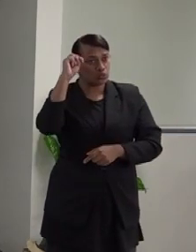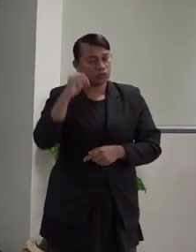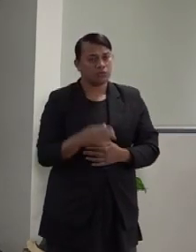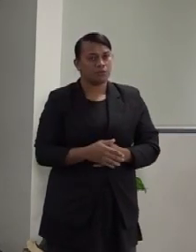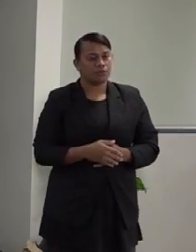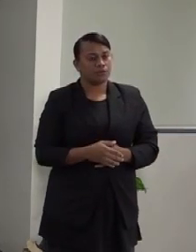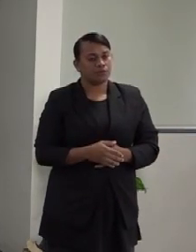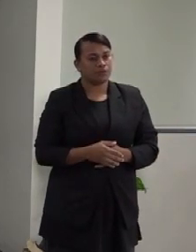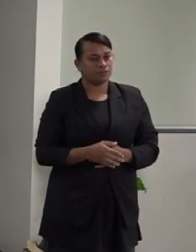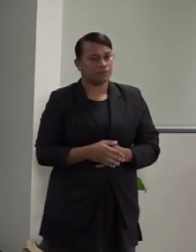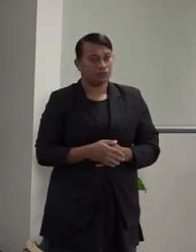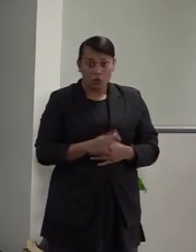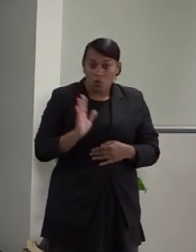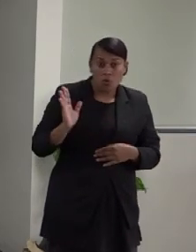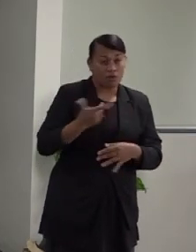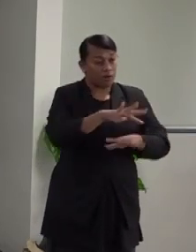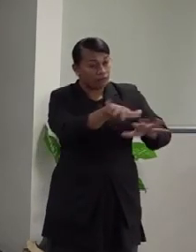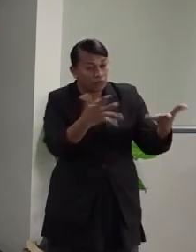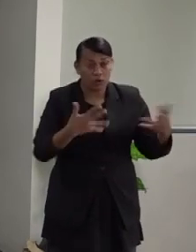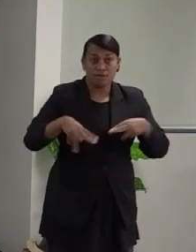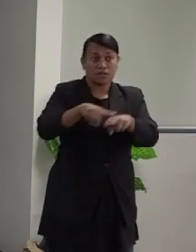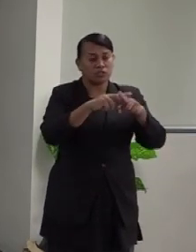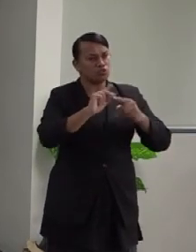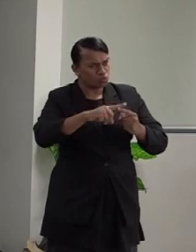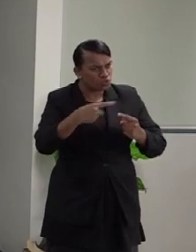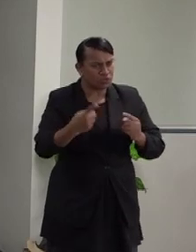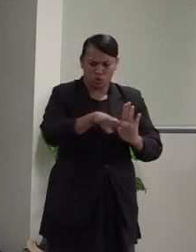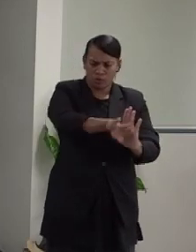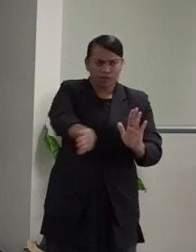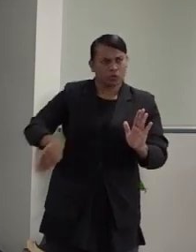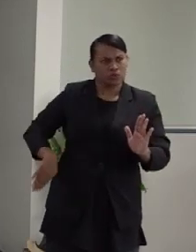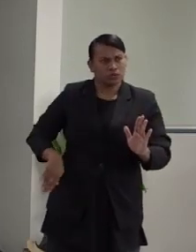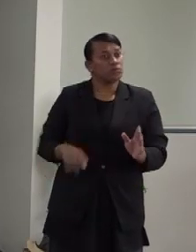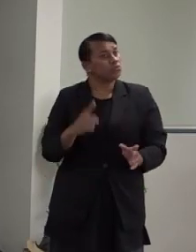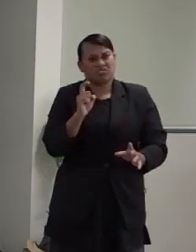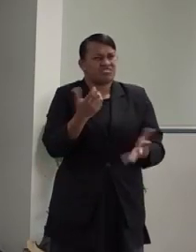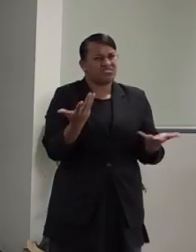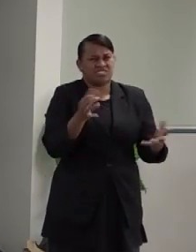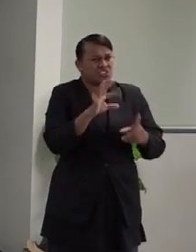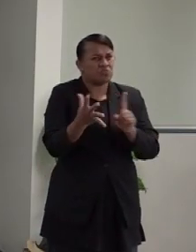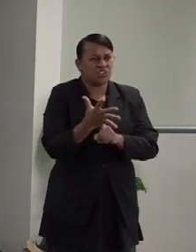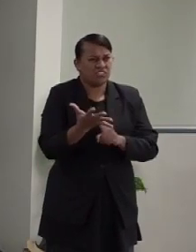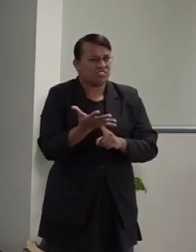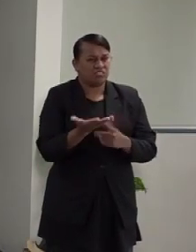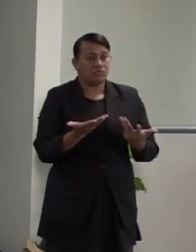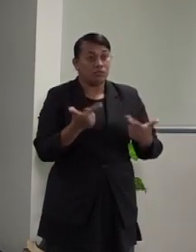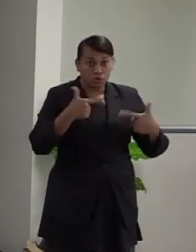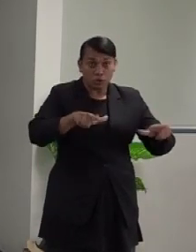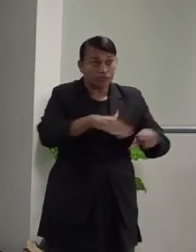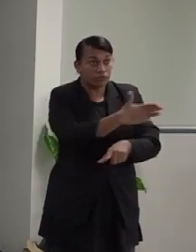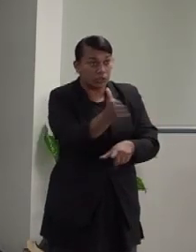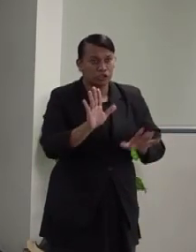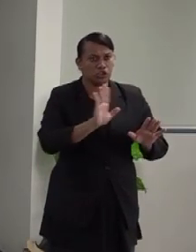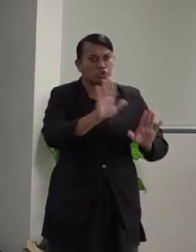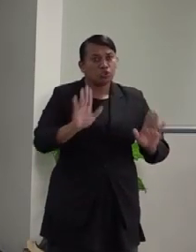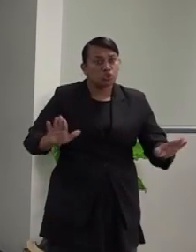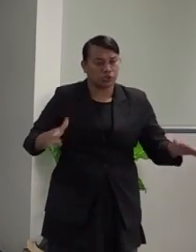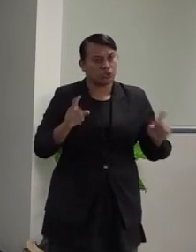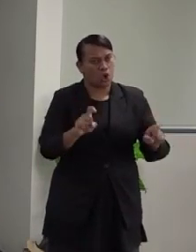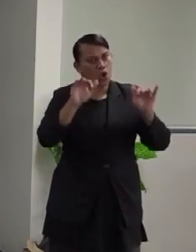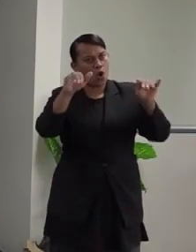everyone and everywhere in Fiji continues to avoid all non-essential travel. Children should stay at home.